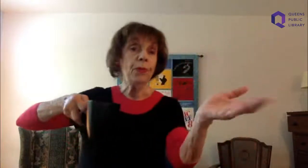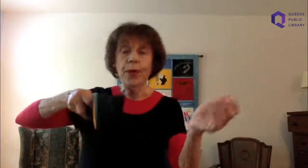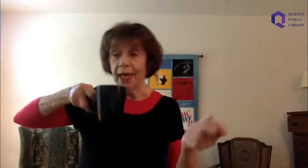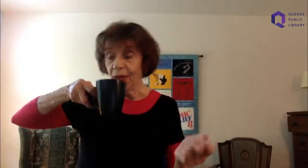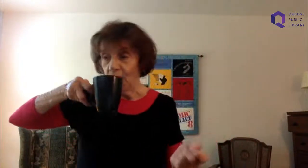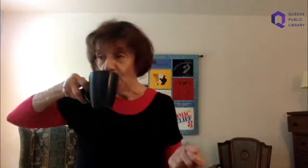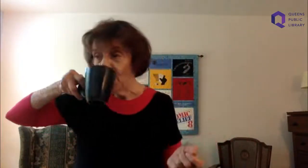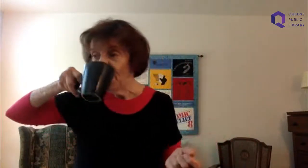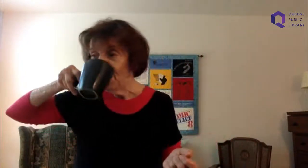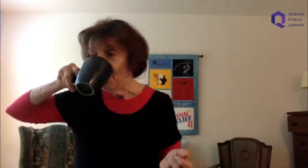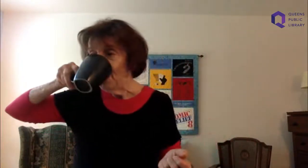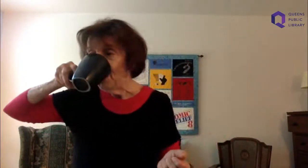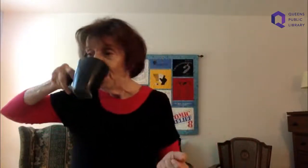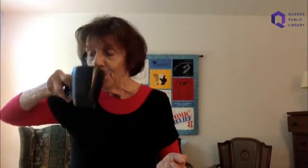way,